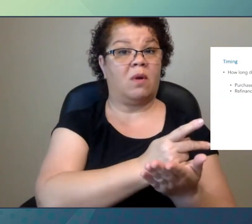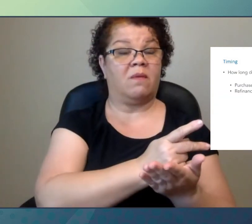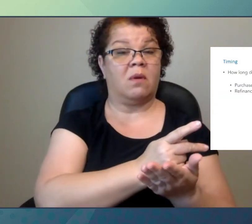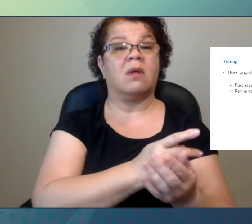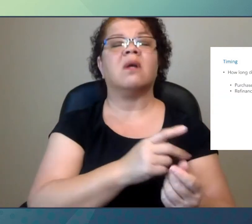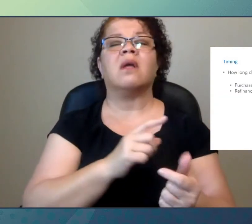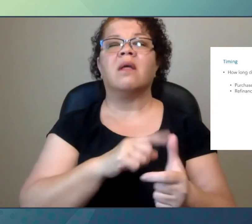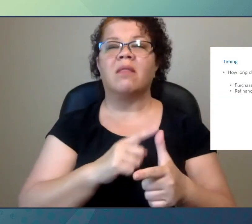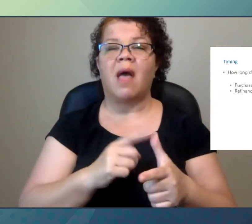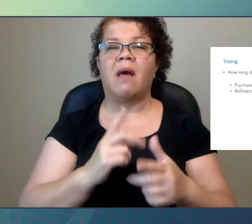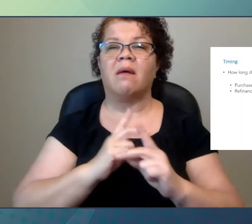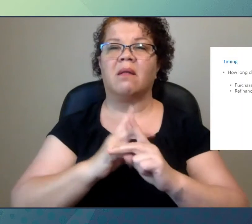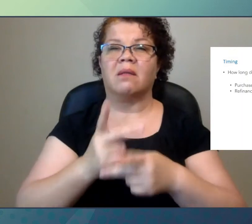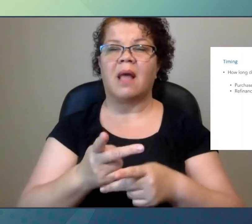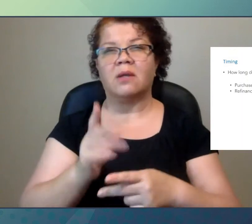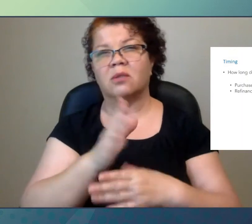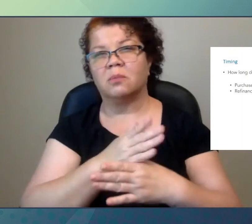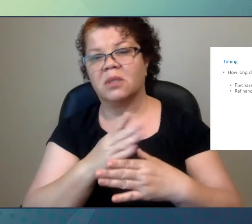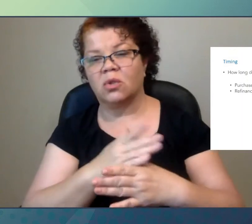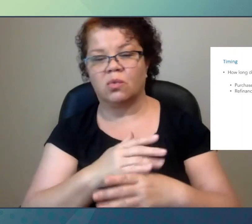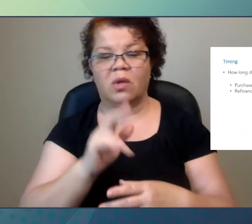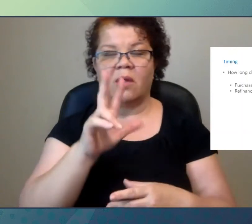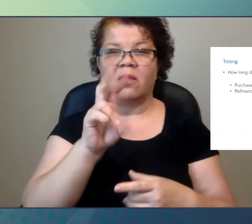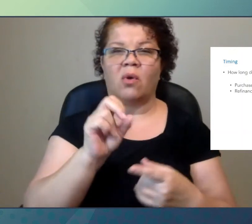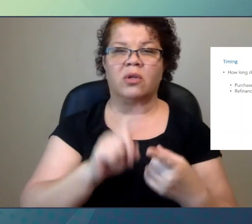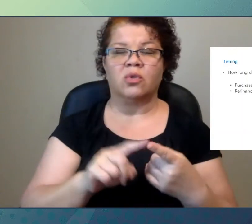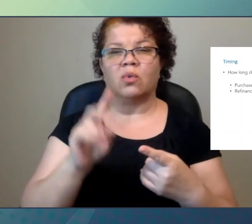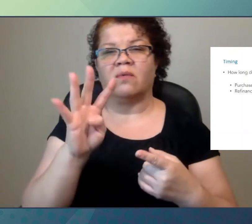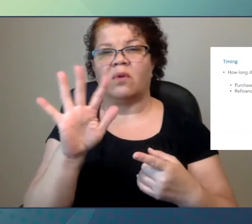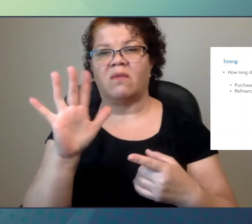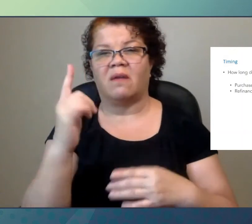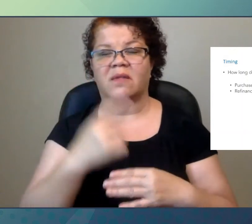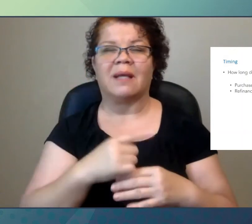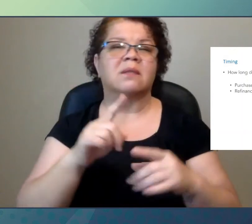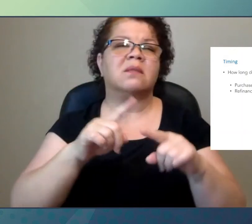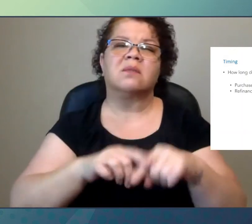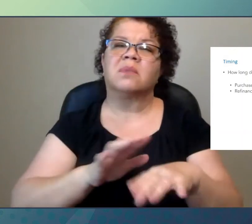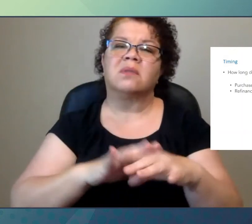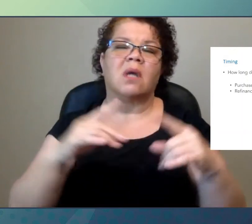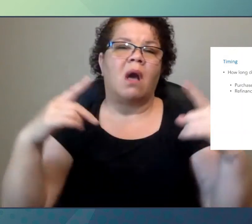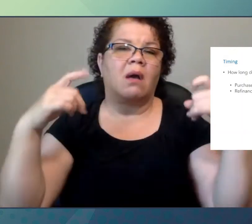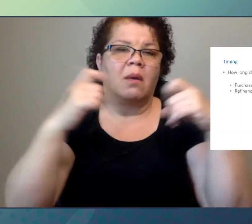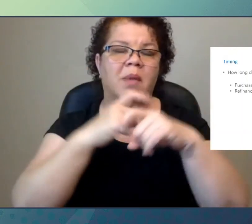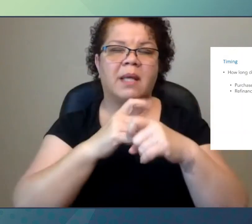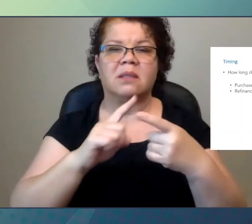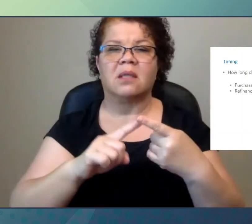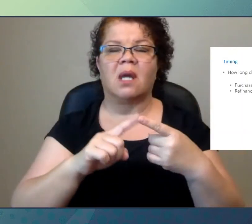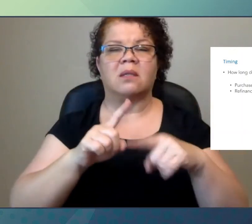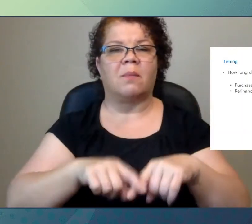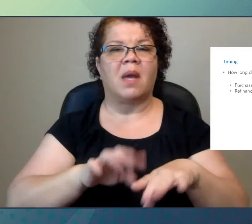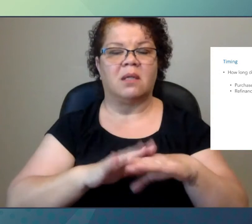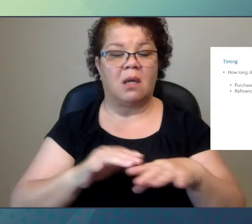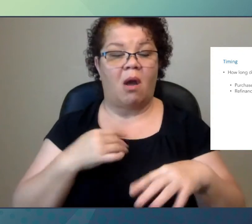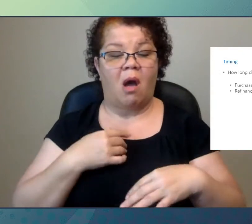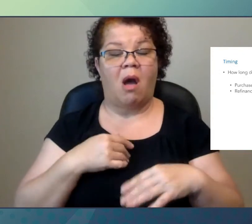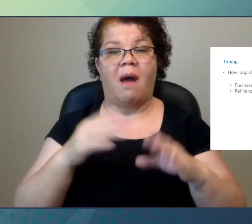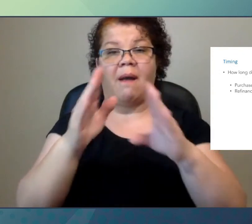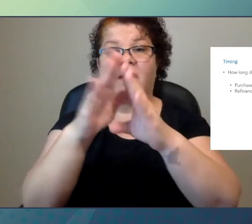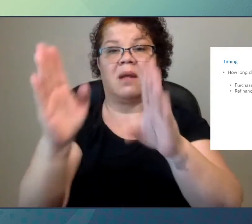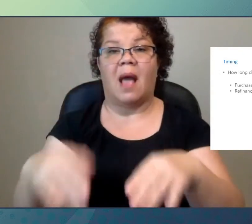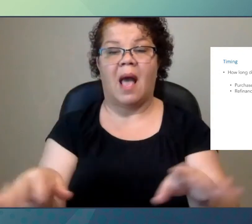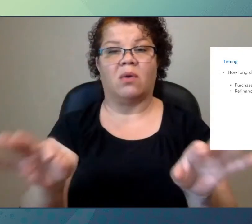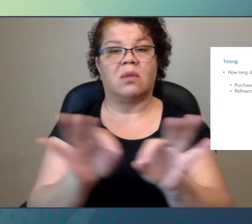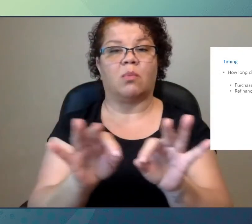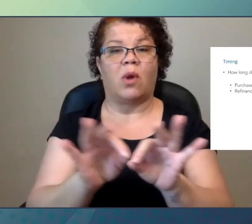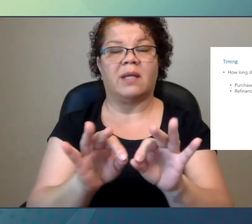lenders tend to be between 30 and 45 days, depending on complexity and depending on appraisal. You know, if it's a large property, an appraiser